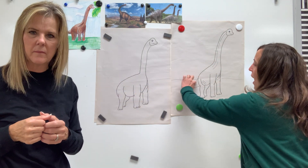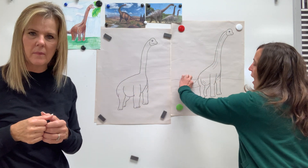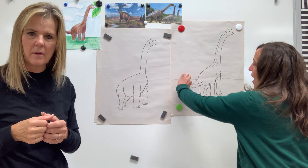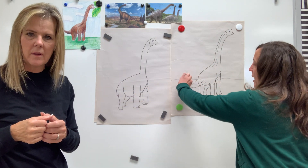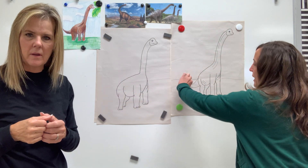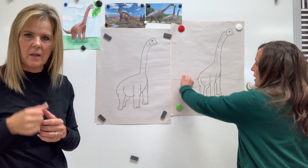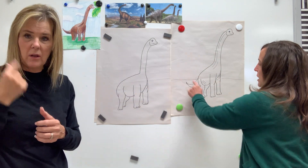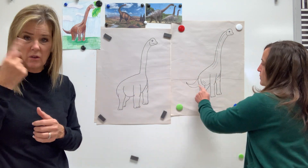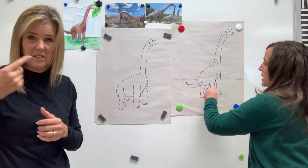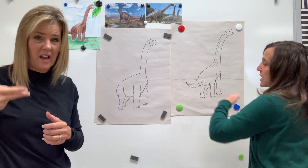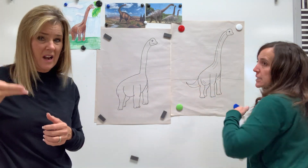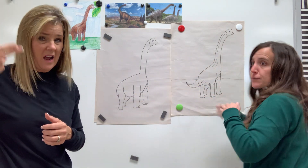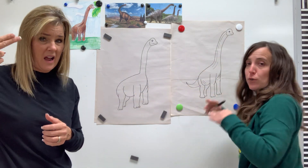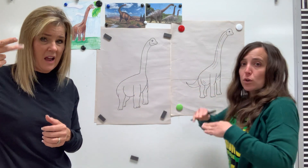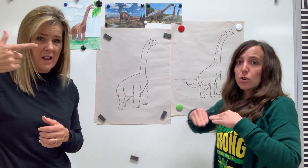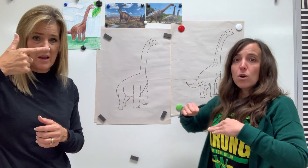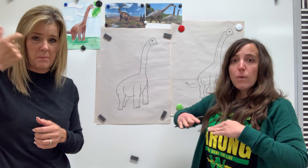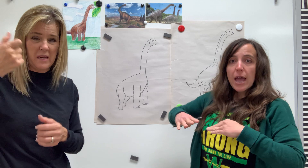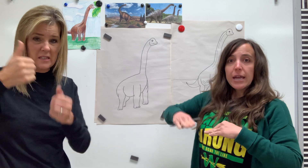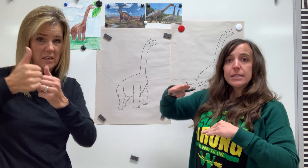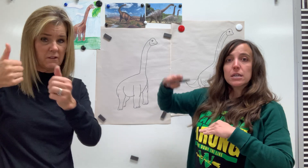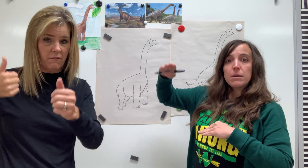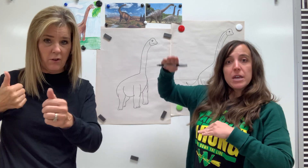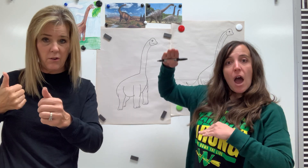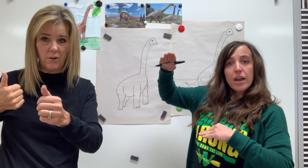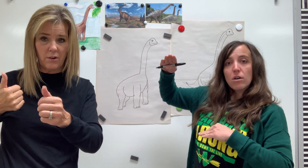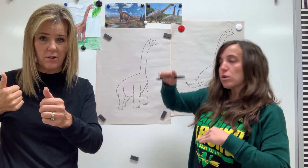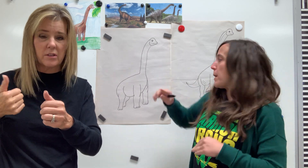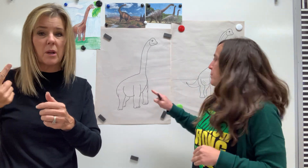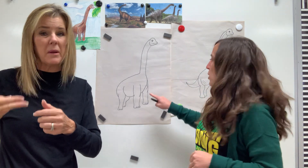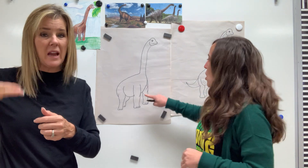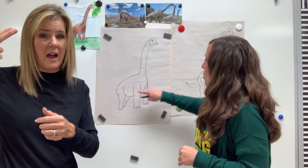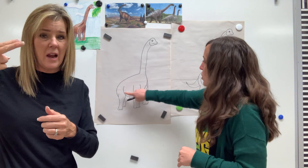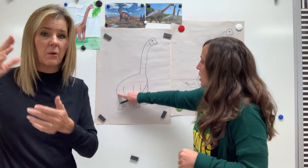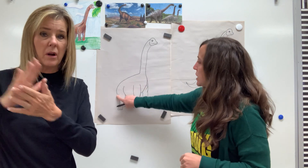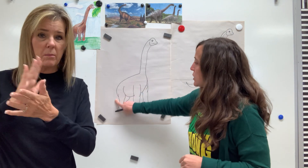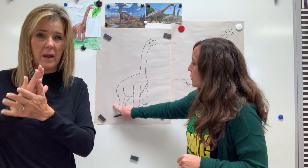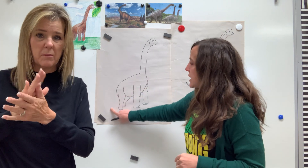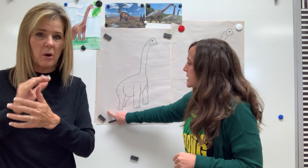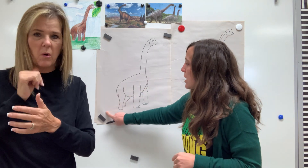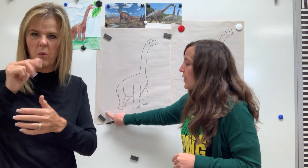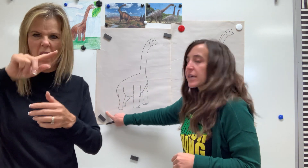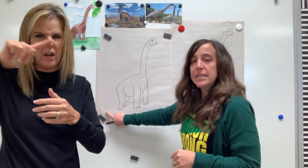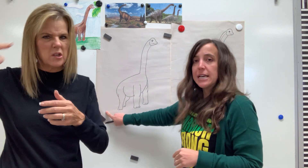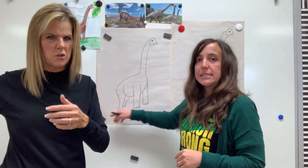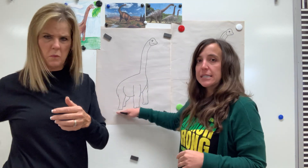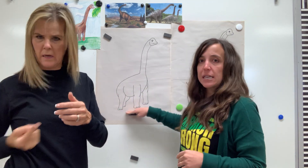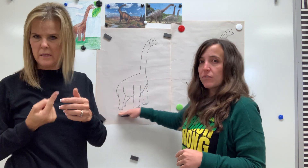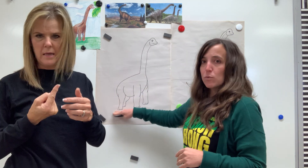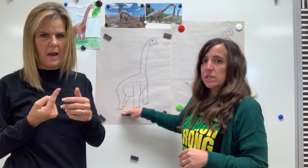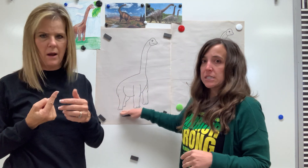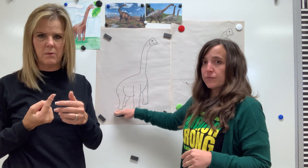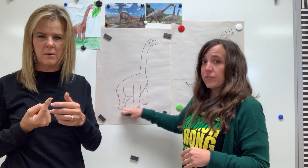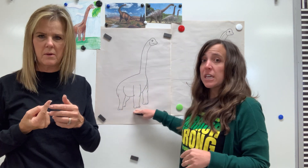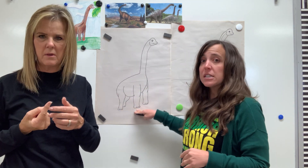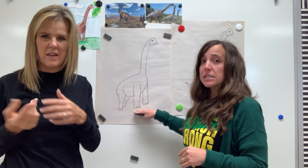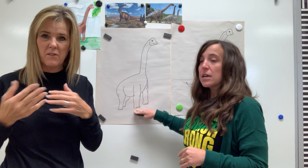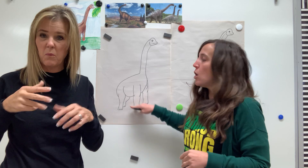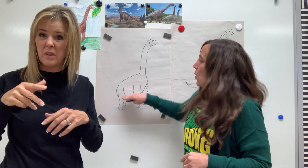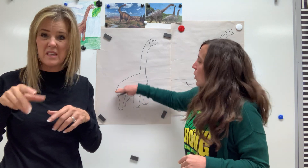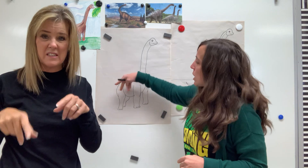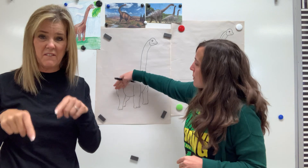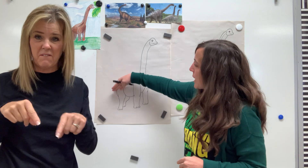kind of high because it's further away. It's going to be higher on our paper. We're not going to swing it down like this, even with his